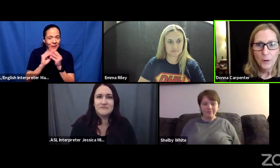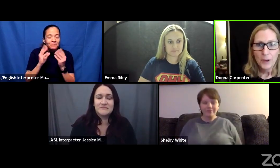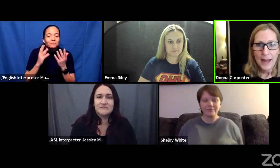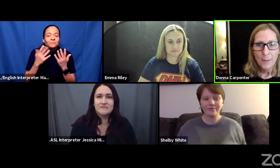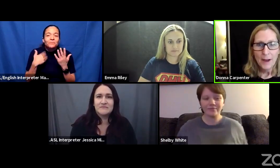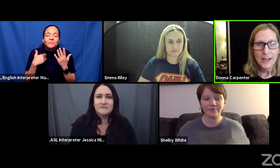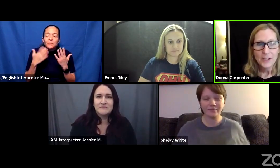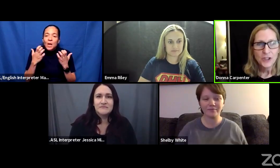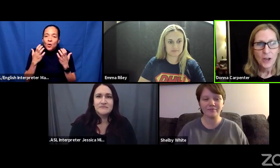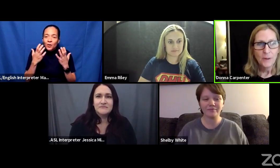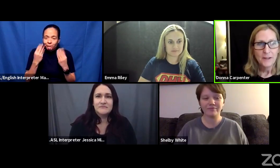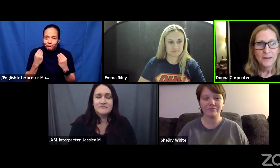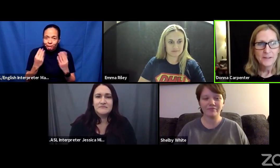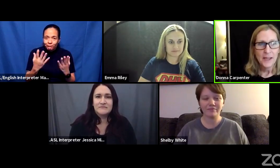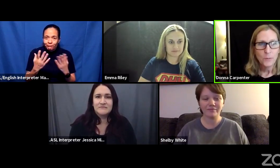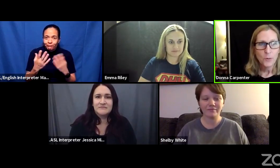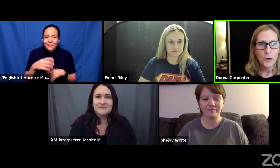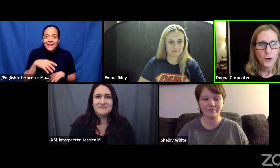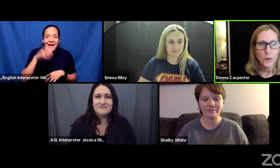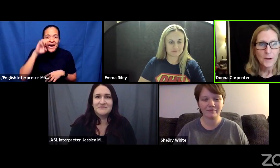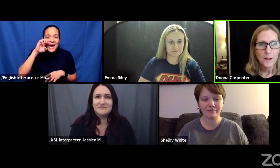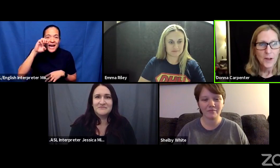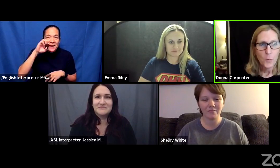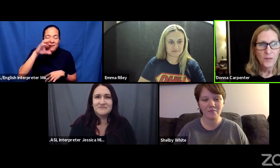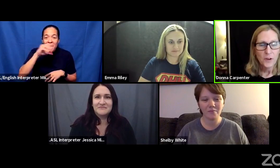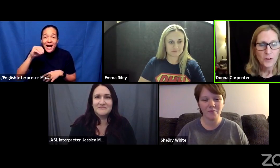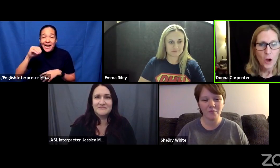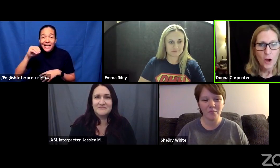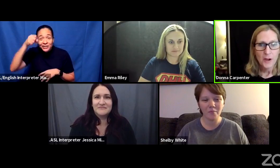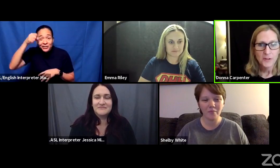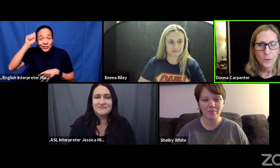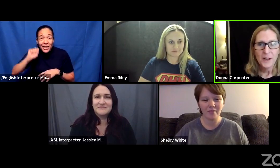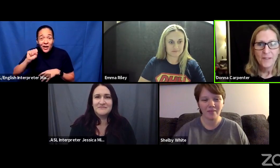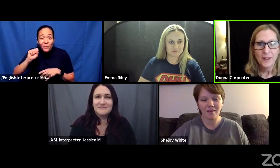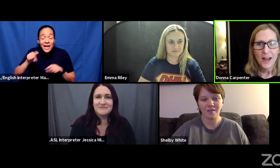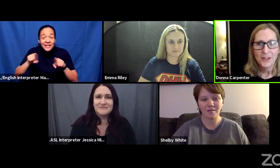say, if we put Emma and Shelby in the same room with their